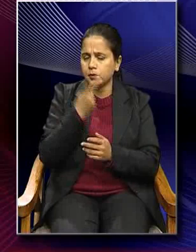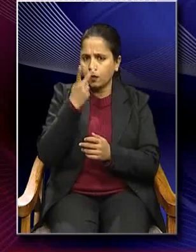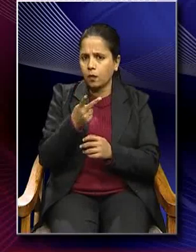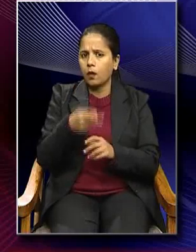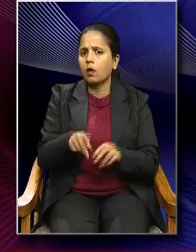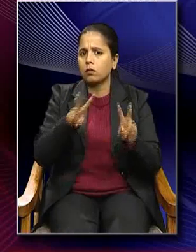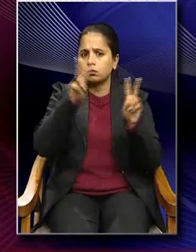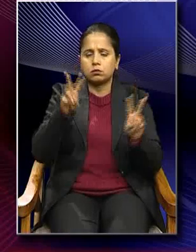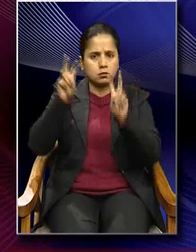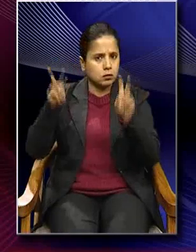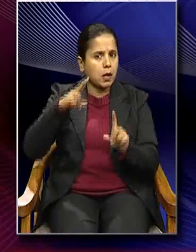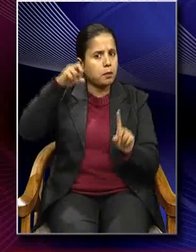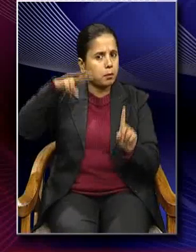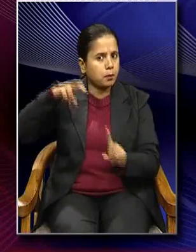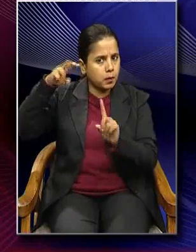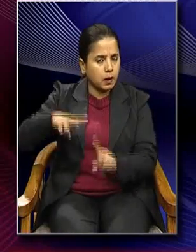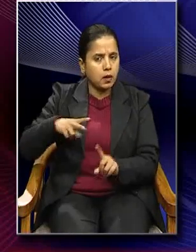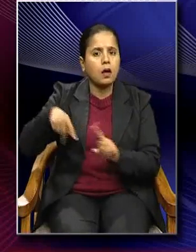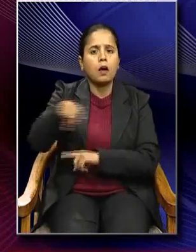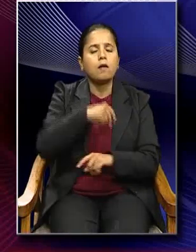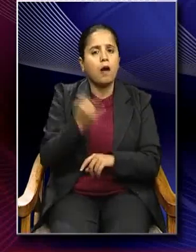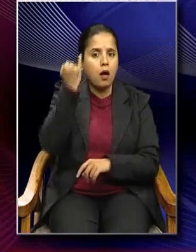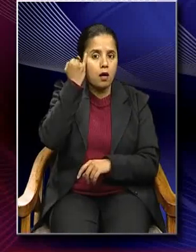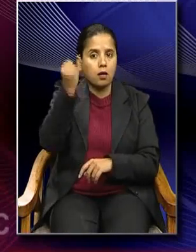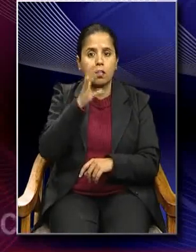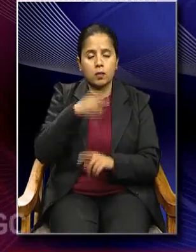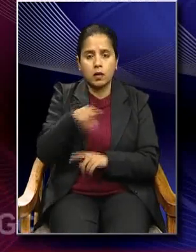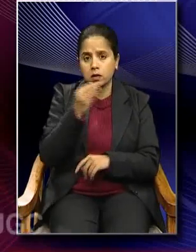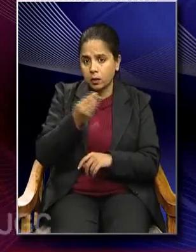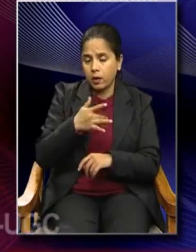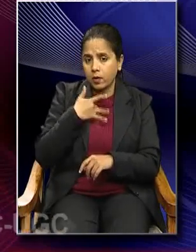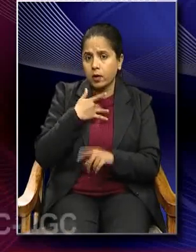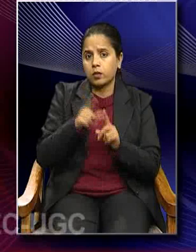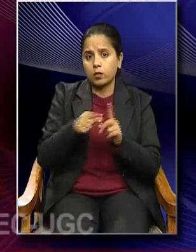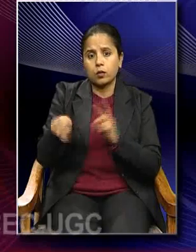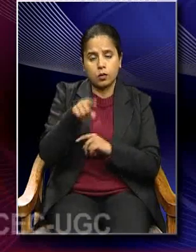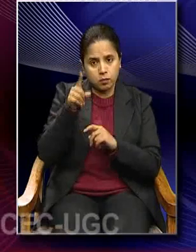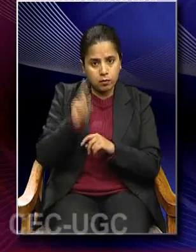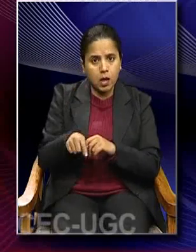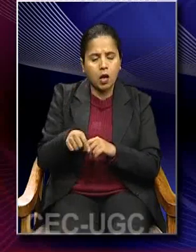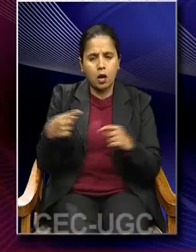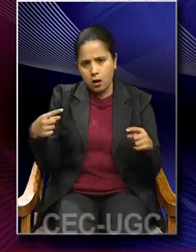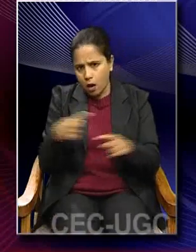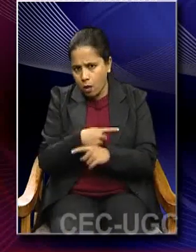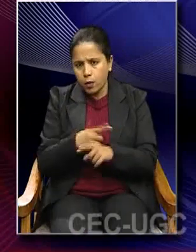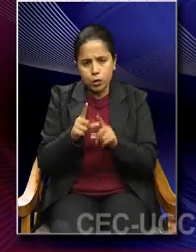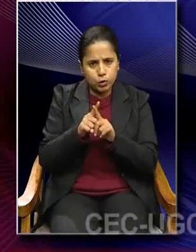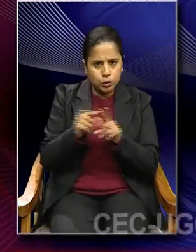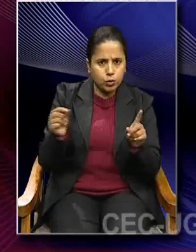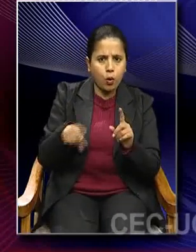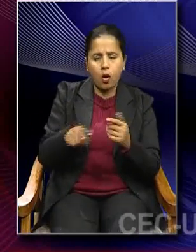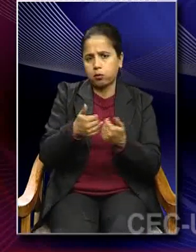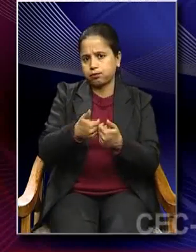perspectives or ideology was not kind of something which was to be opposed or to be put pole